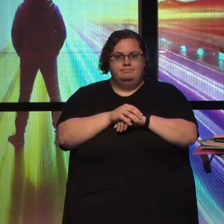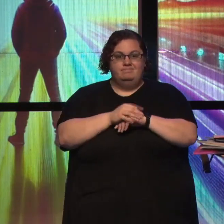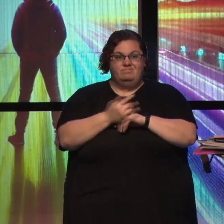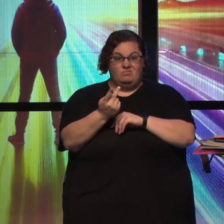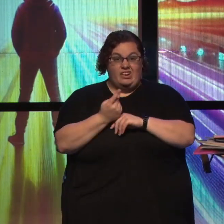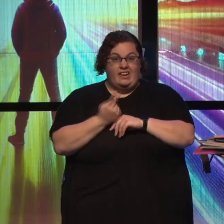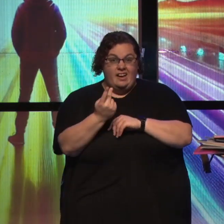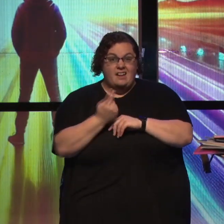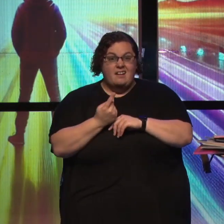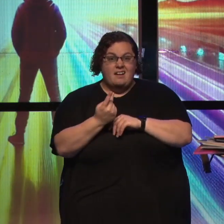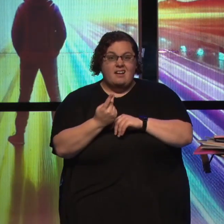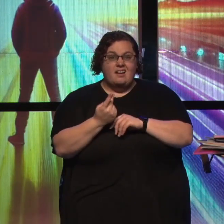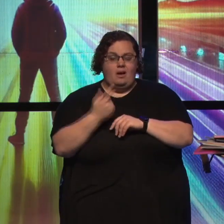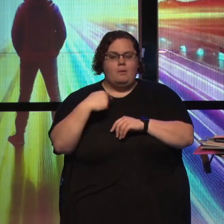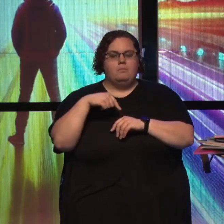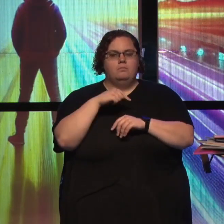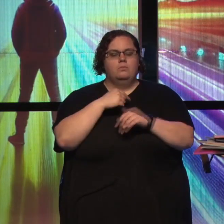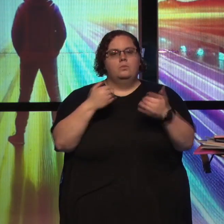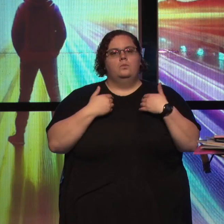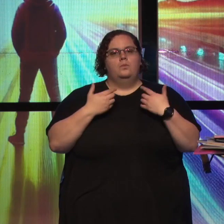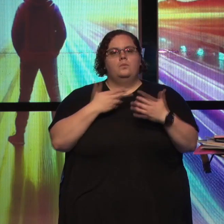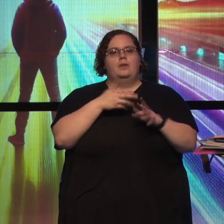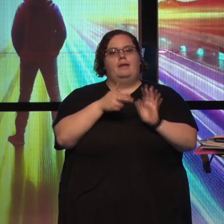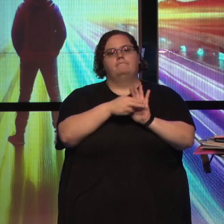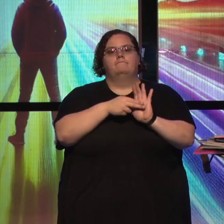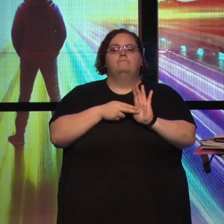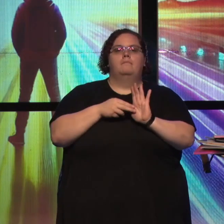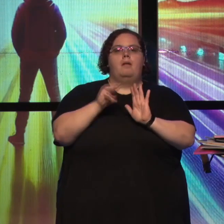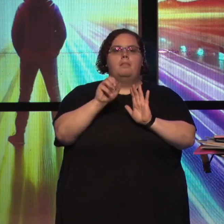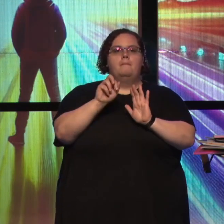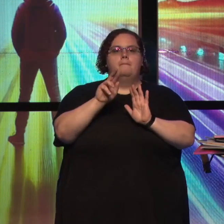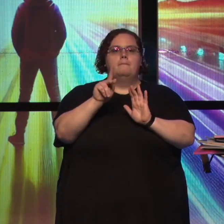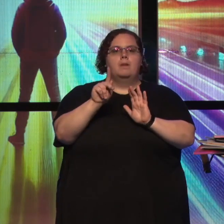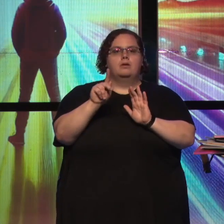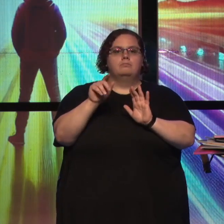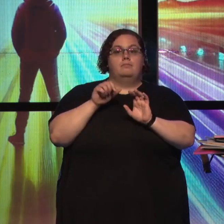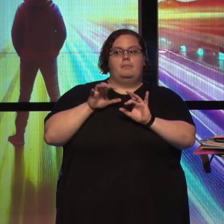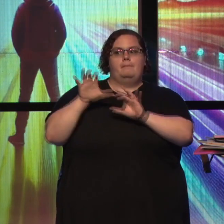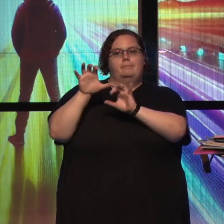I, we have the mark of the beast on us.